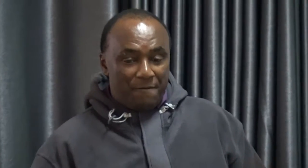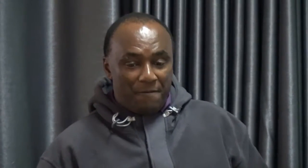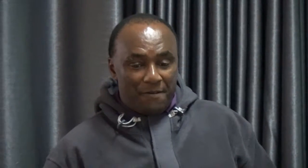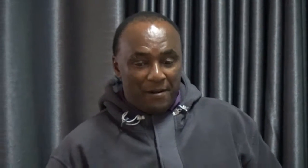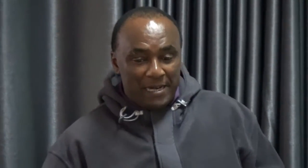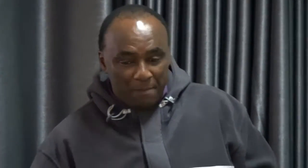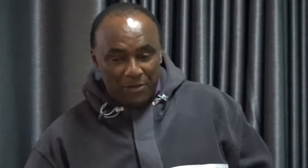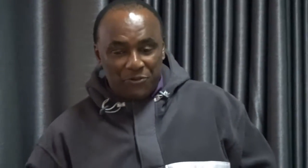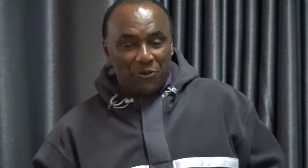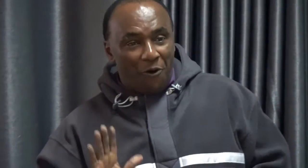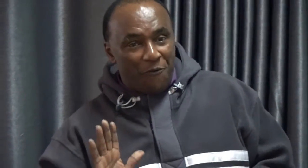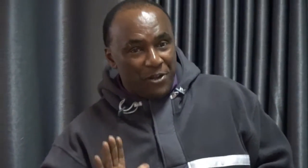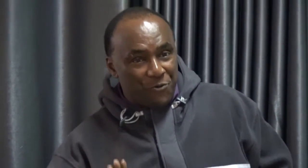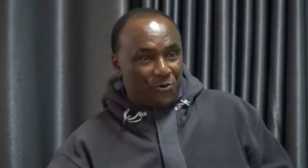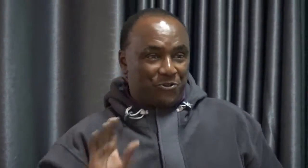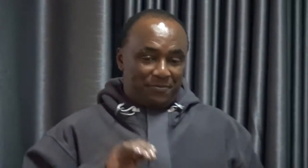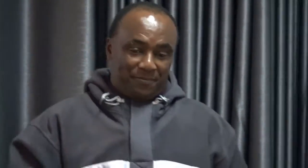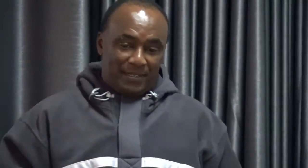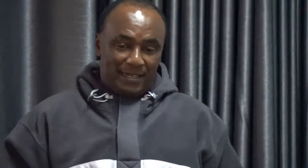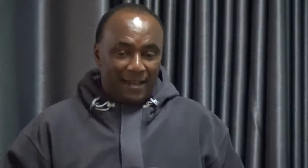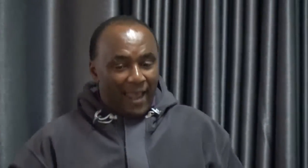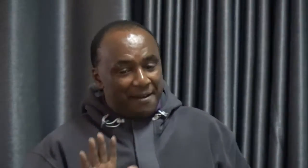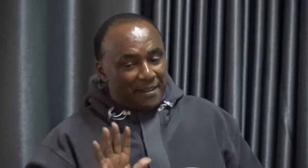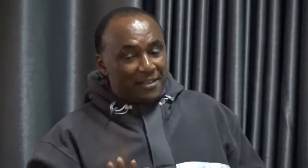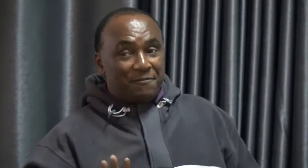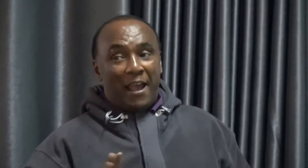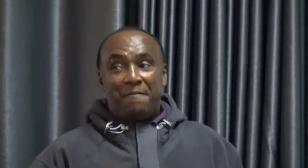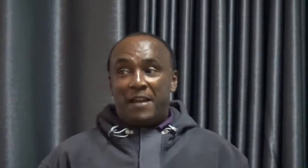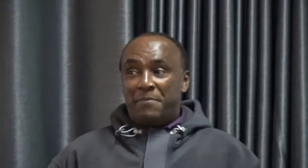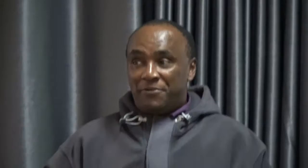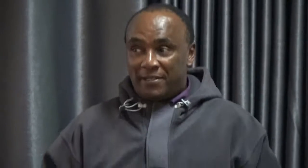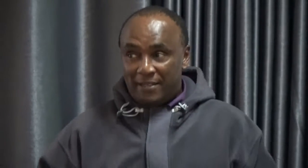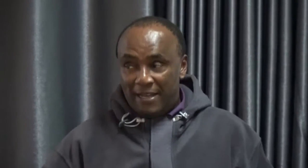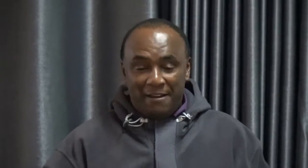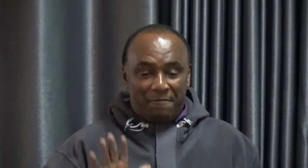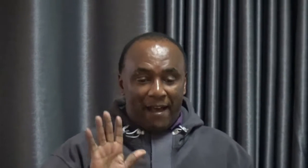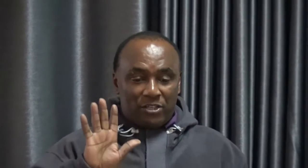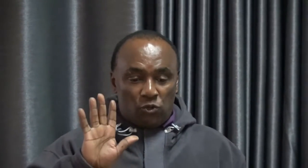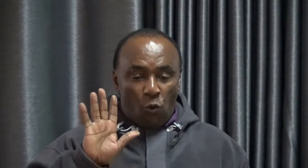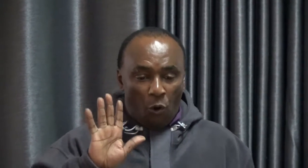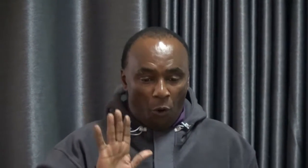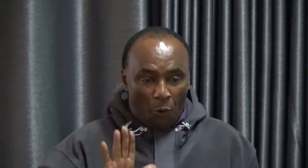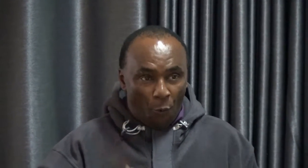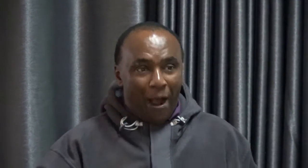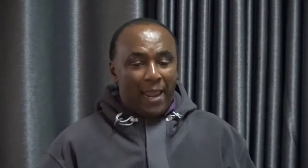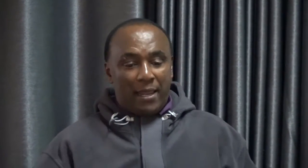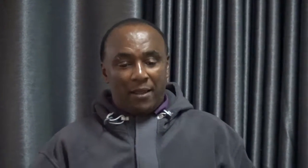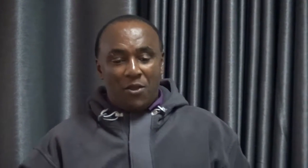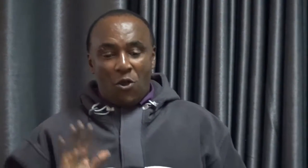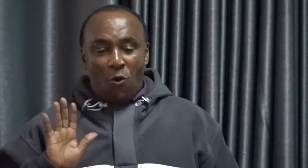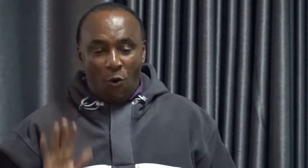5 W's of inclusion. And these 5 W's refers to